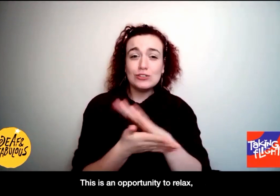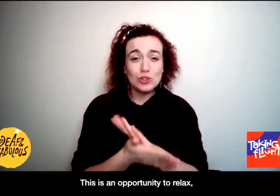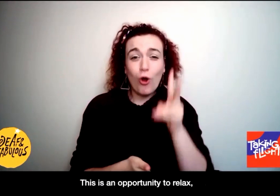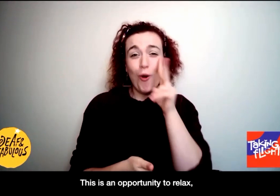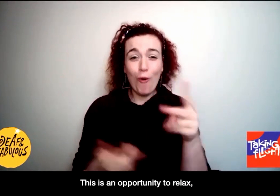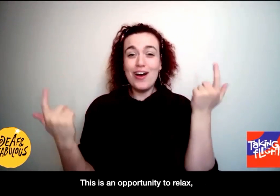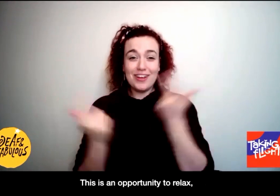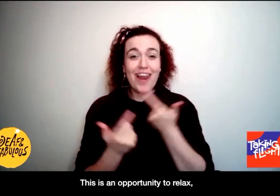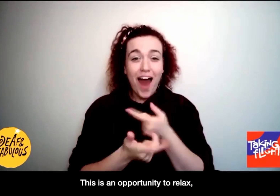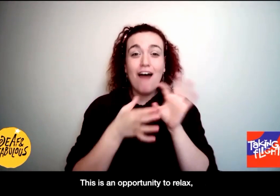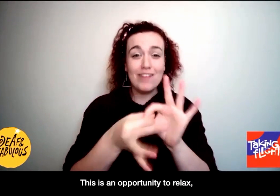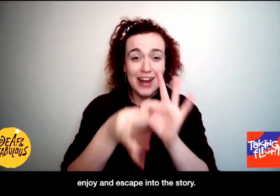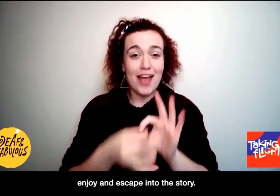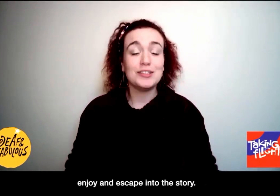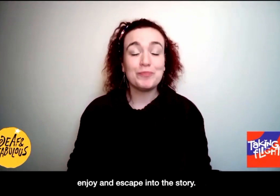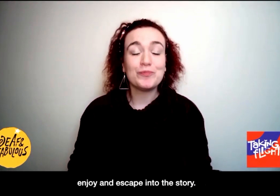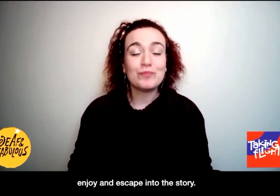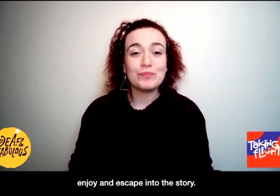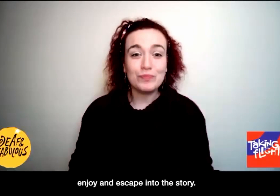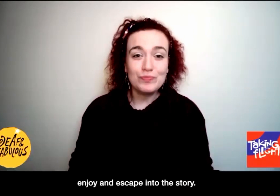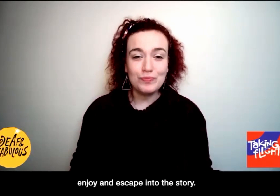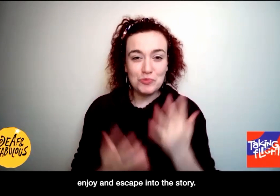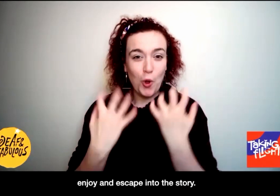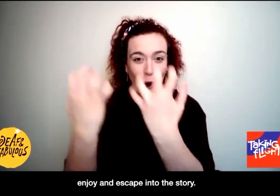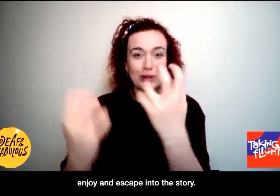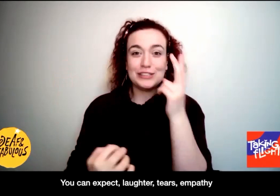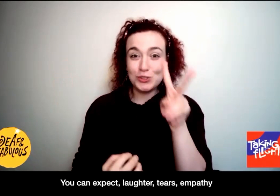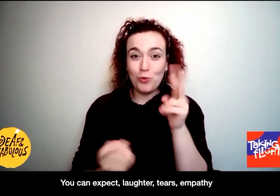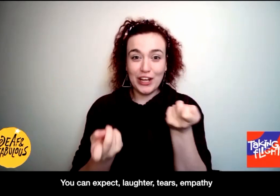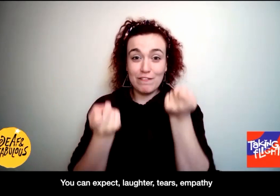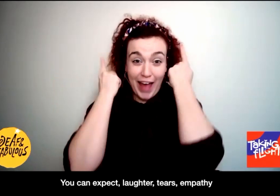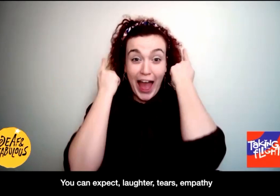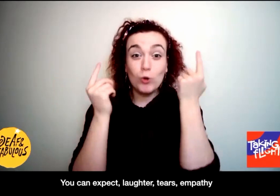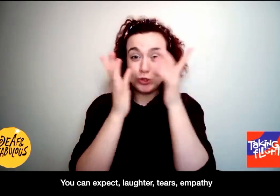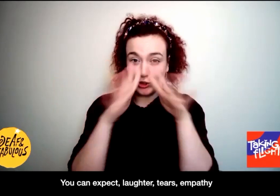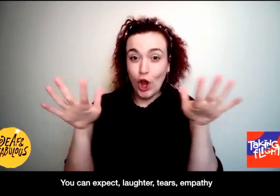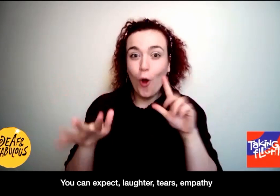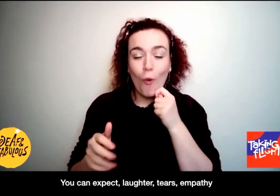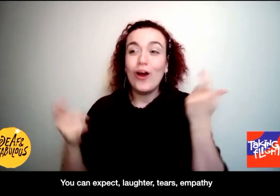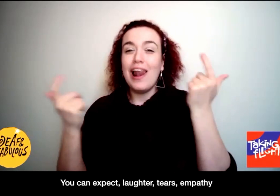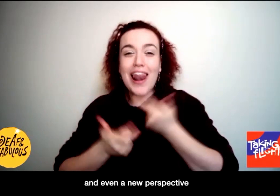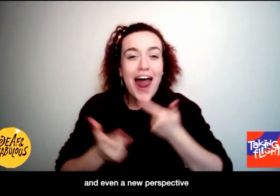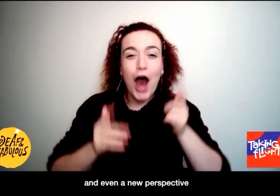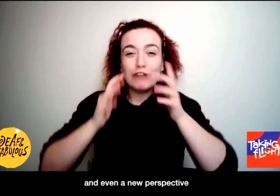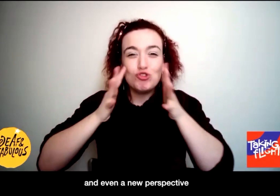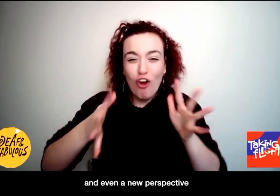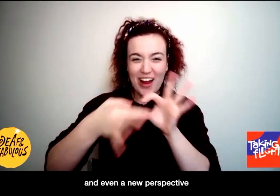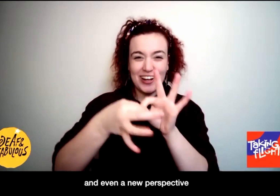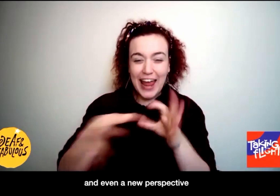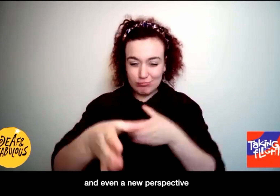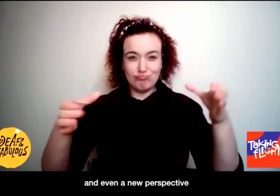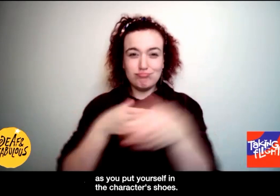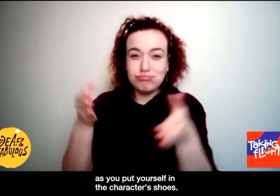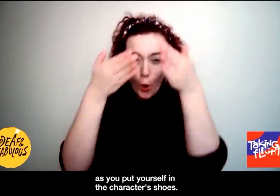pandemic. This is an opportunity to relax, enjoy, and escape into the story. You can expect laughter, tears, empathy, and